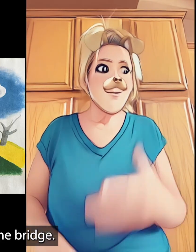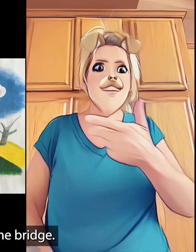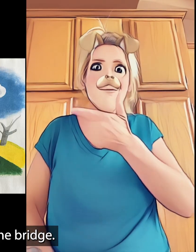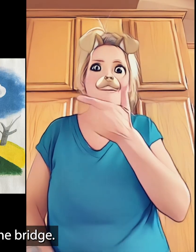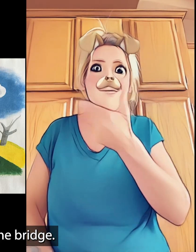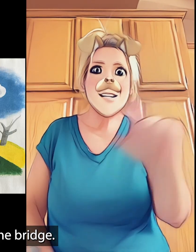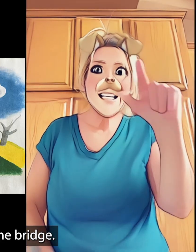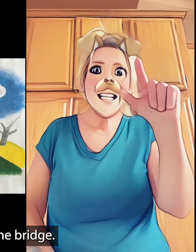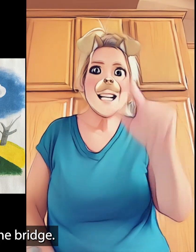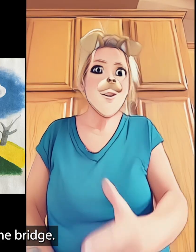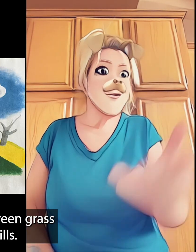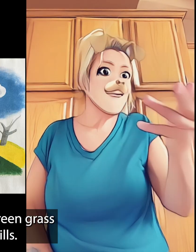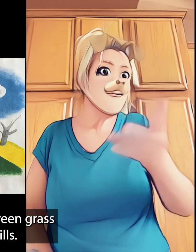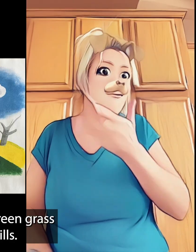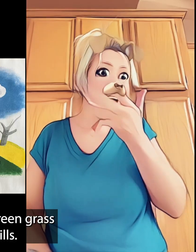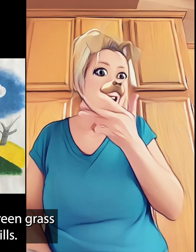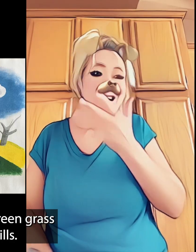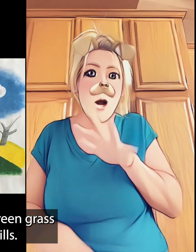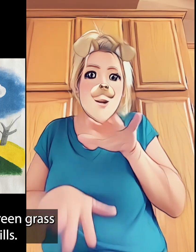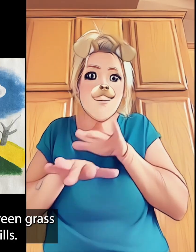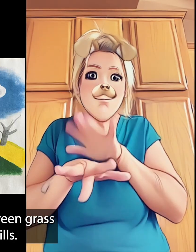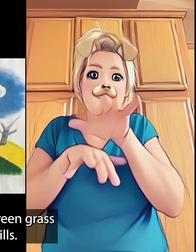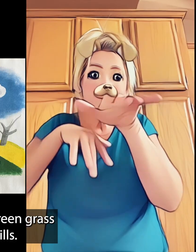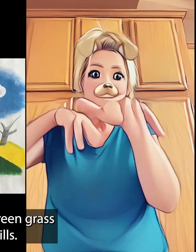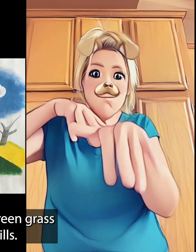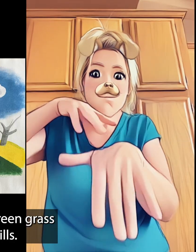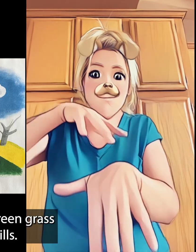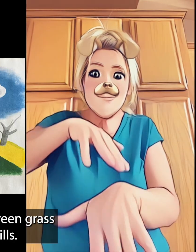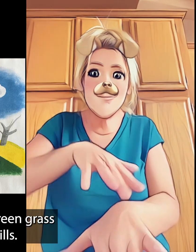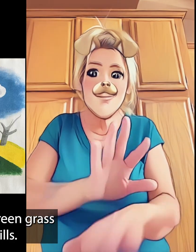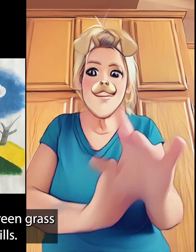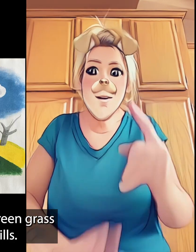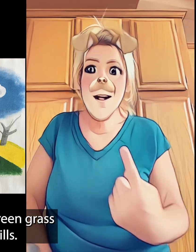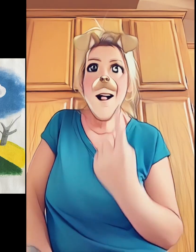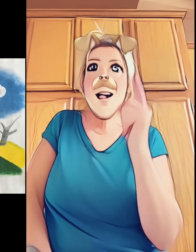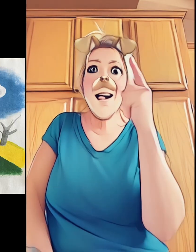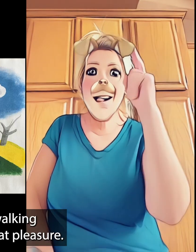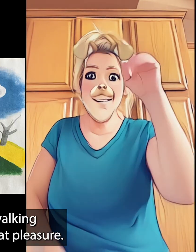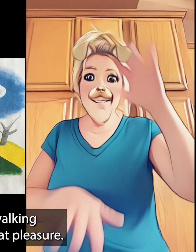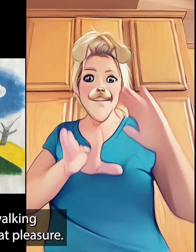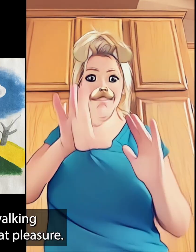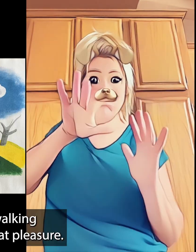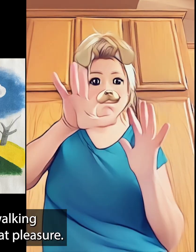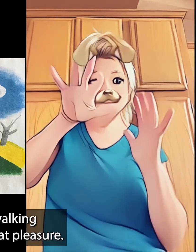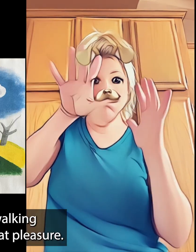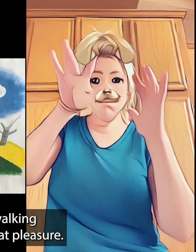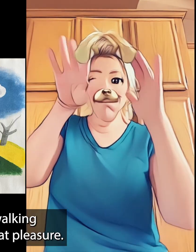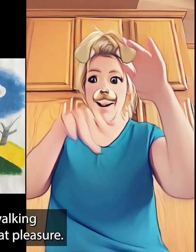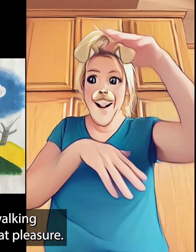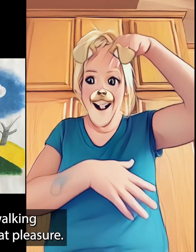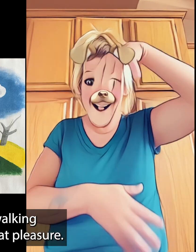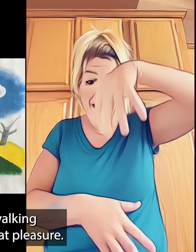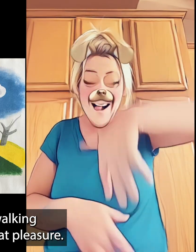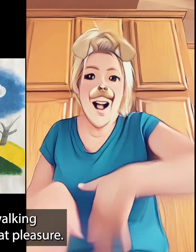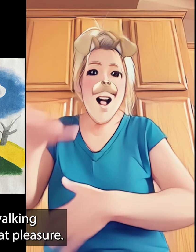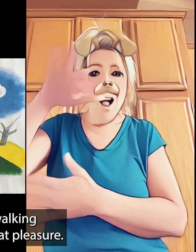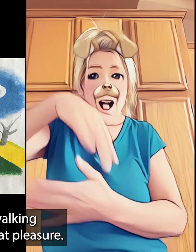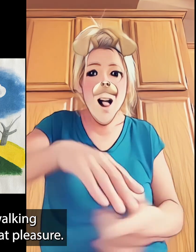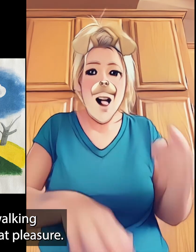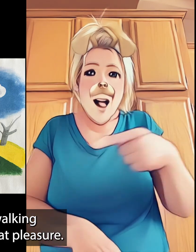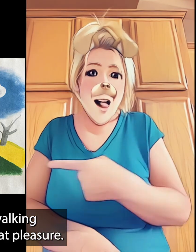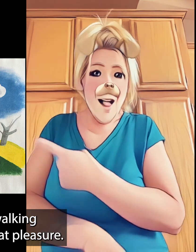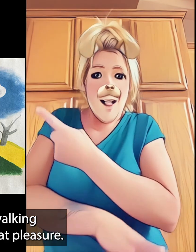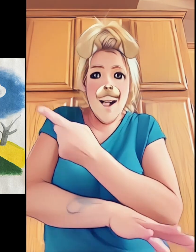the road, the bridge, seeing the green grass all over the hills. They were just walking and looking